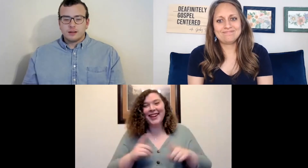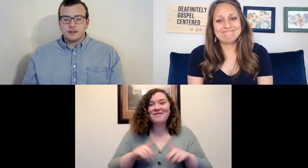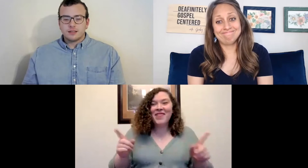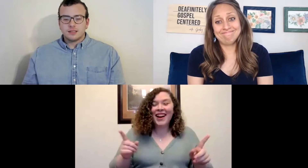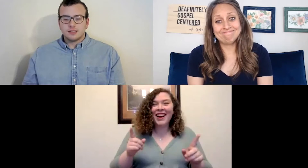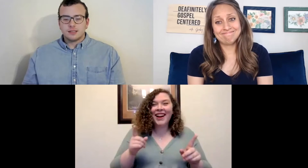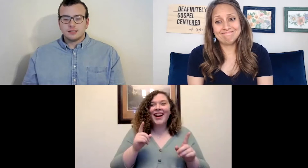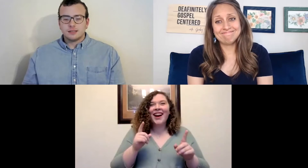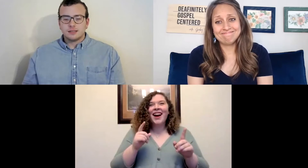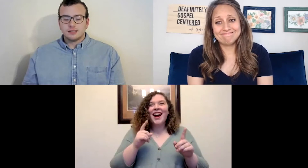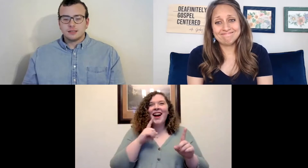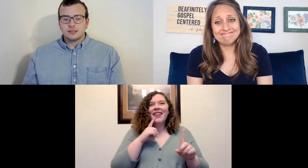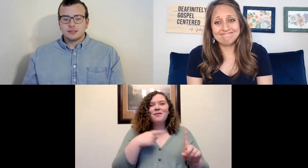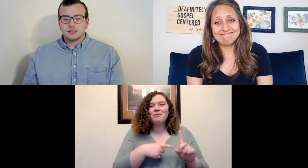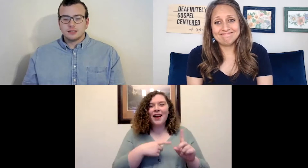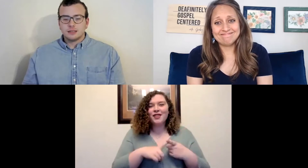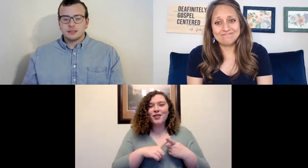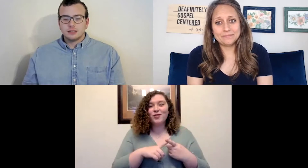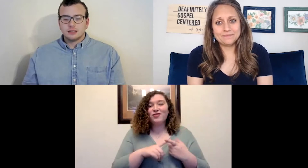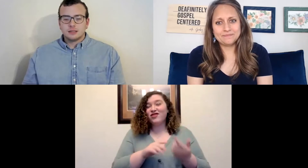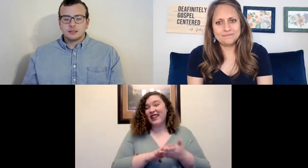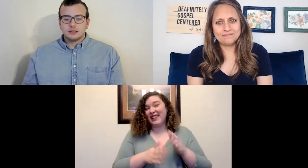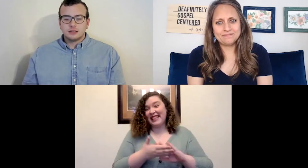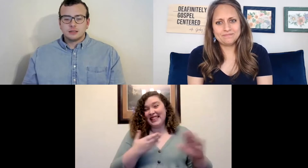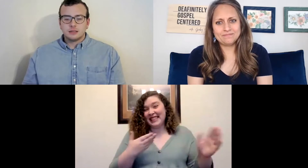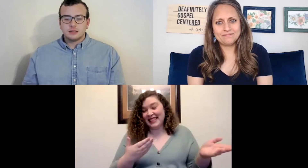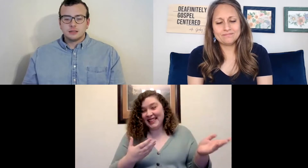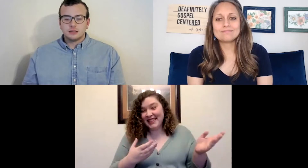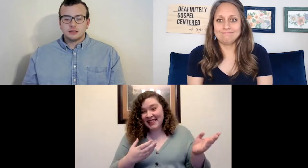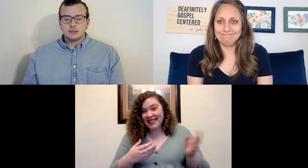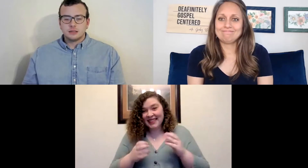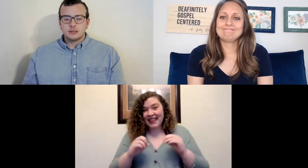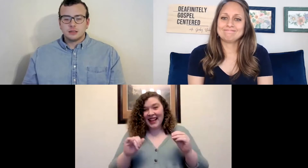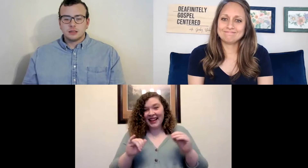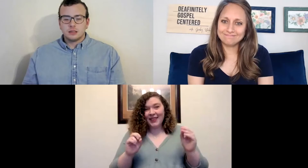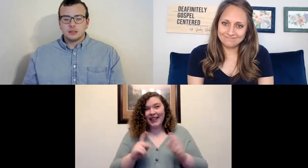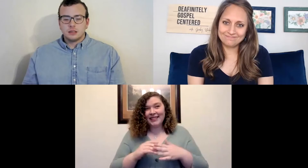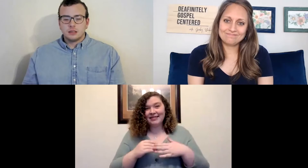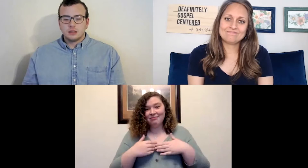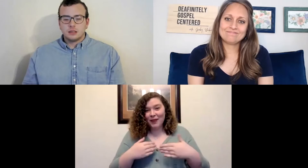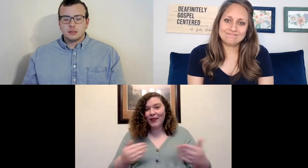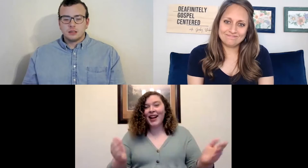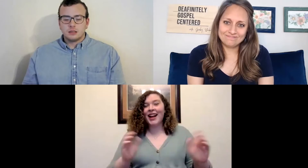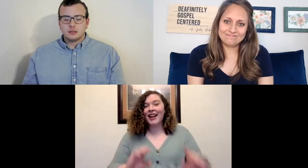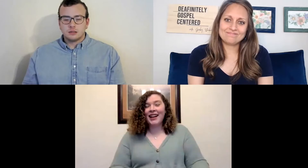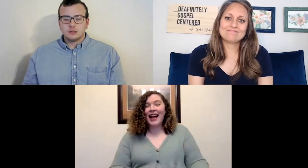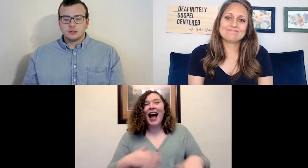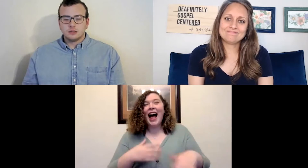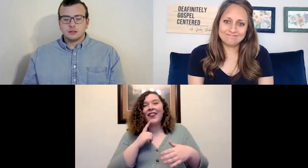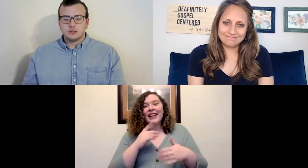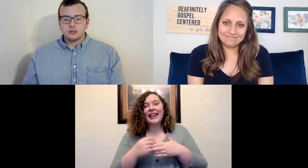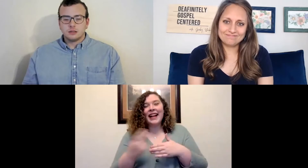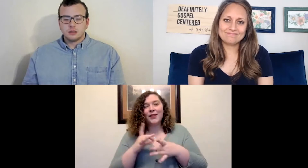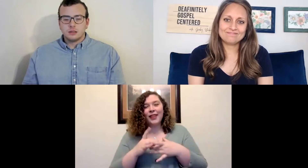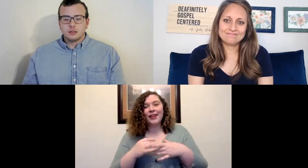physical, sometimes verbal, just to be honest there. But I think that the point is learning how to forgive each other, how